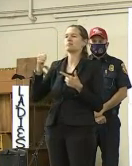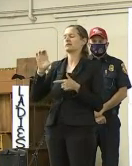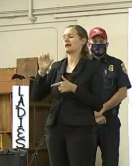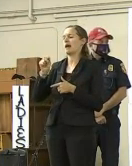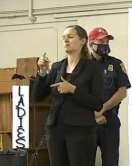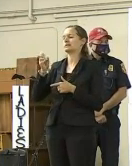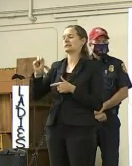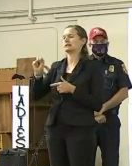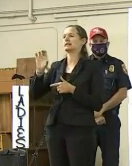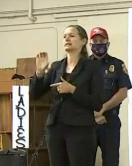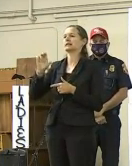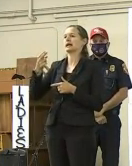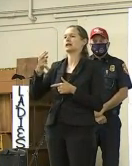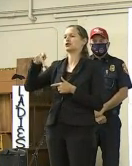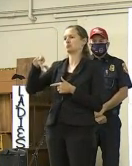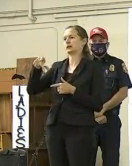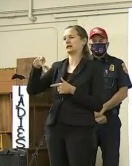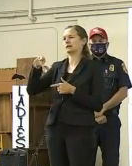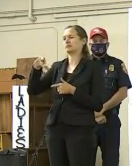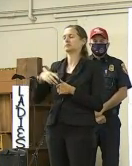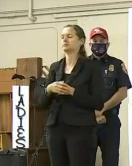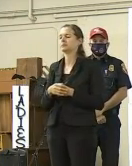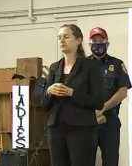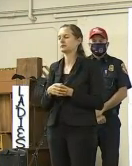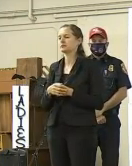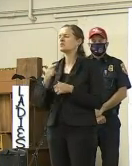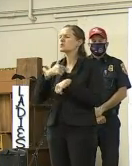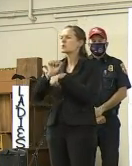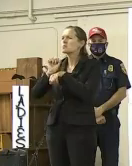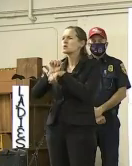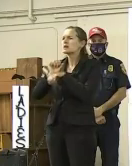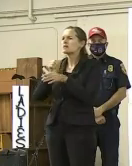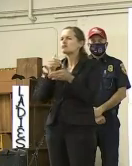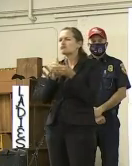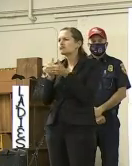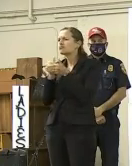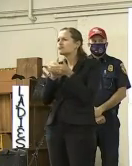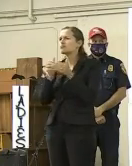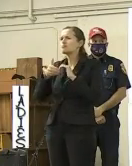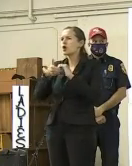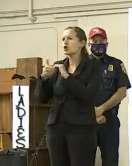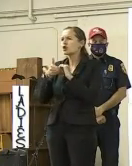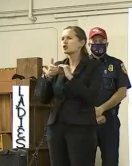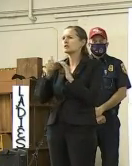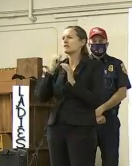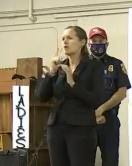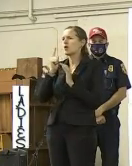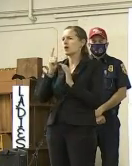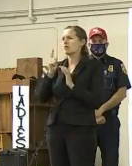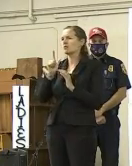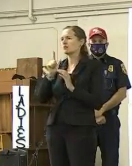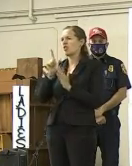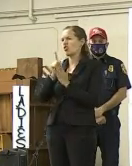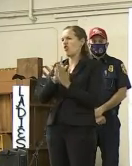Napa CHP Command. We are working together closely as partners in law enforcement, and we continue to work